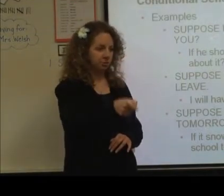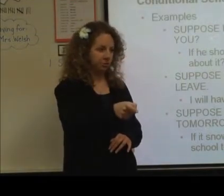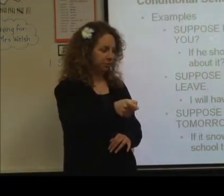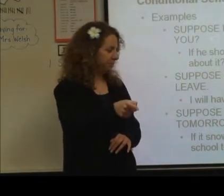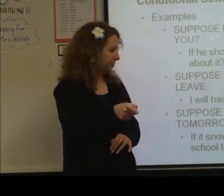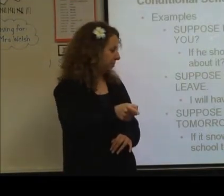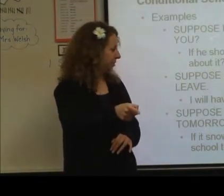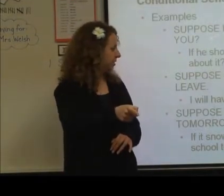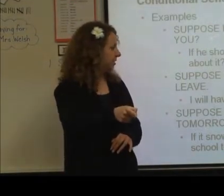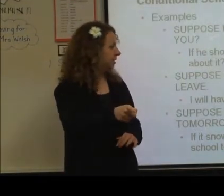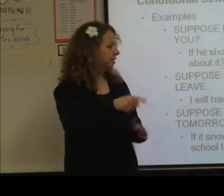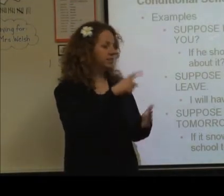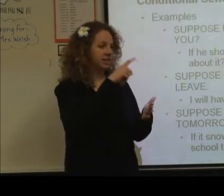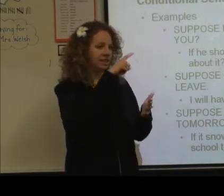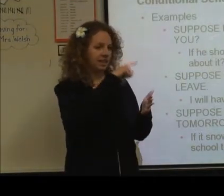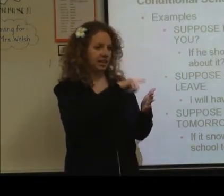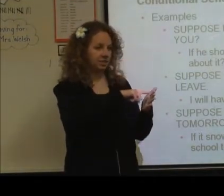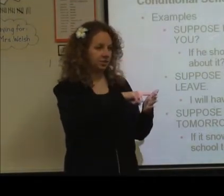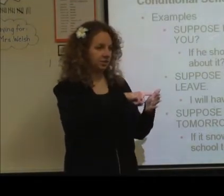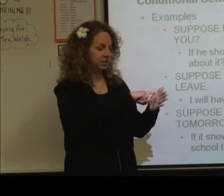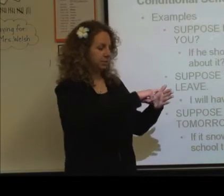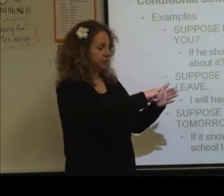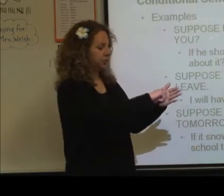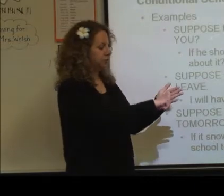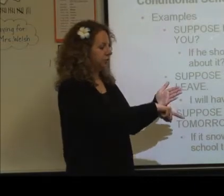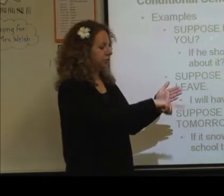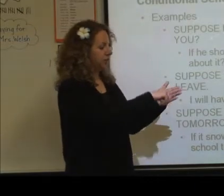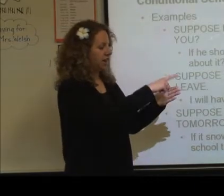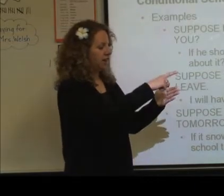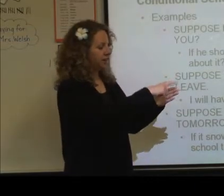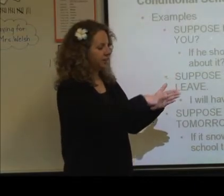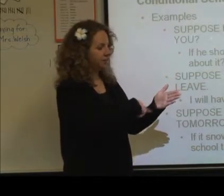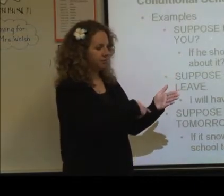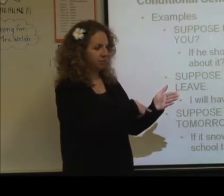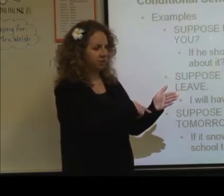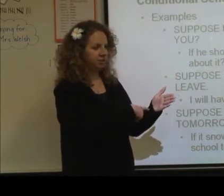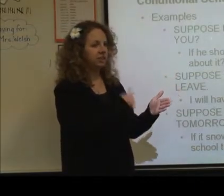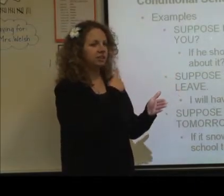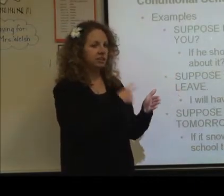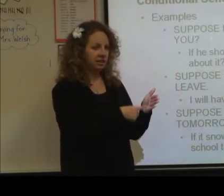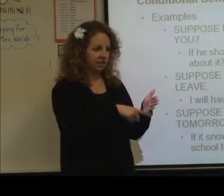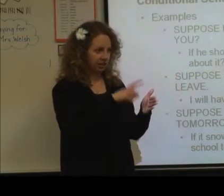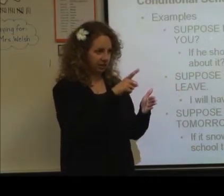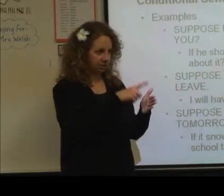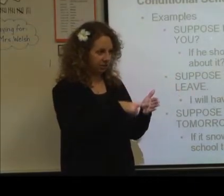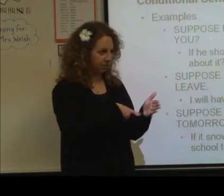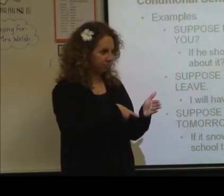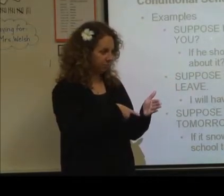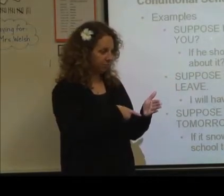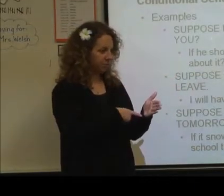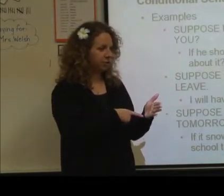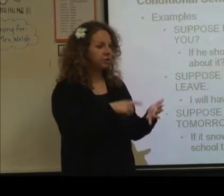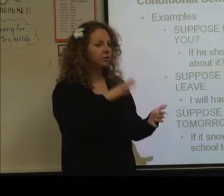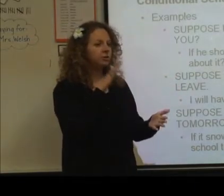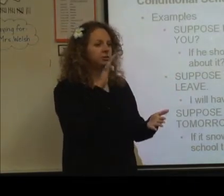you. And then cancel is this way. So you're going to draw an X right there in your hand. Cancel.